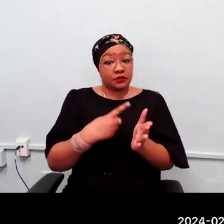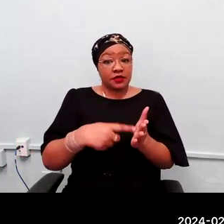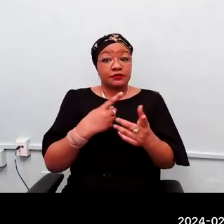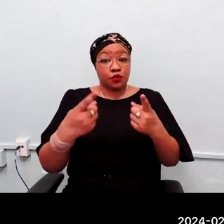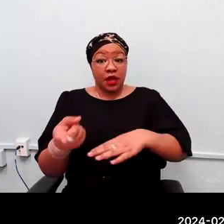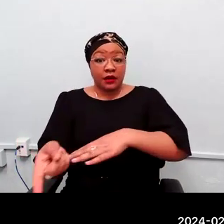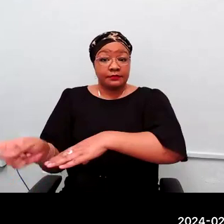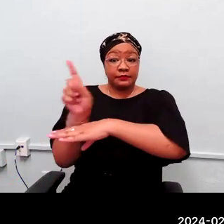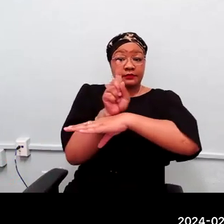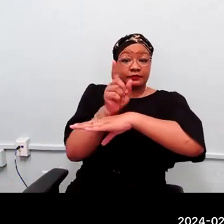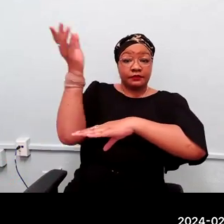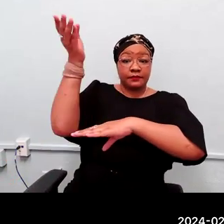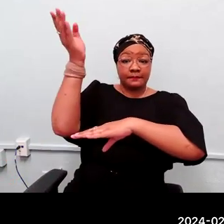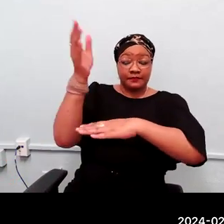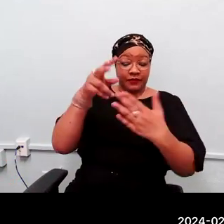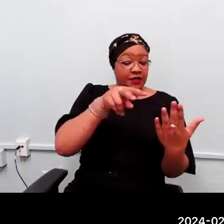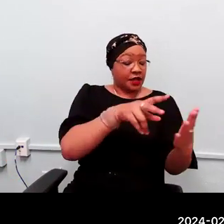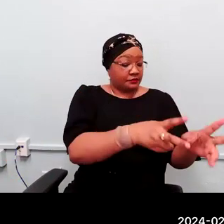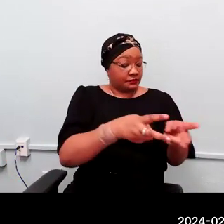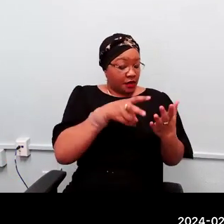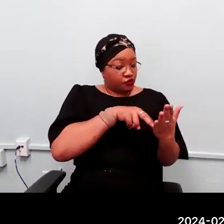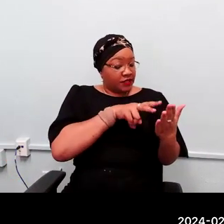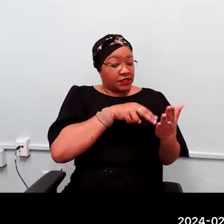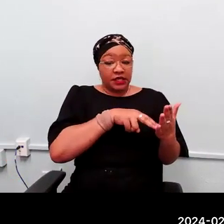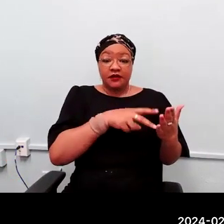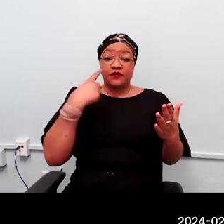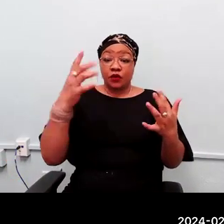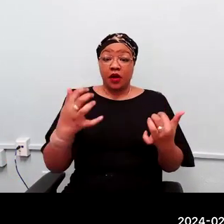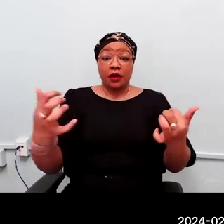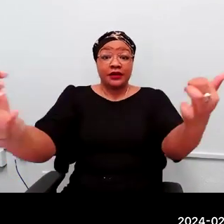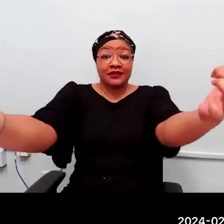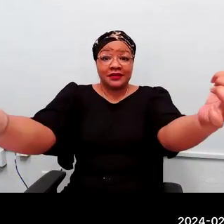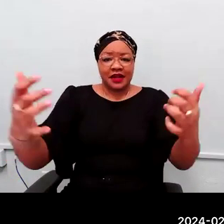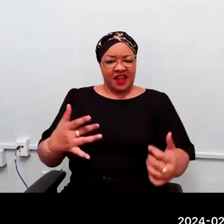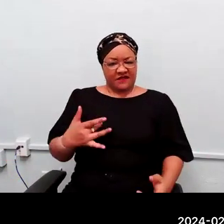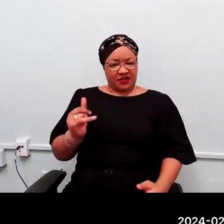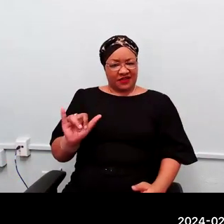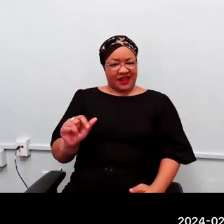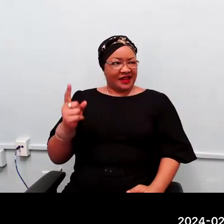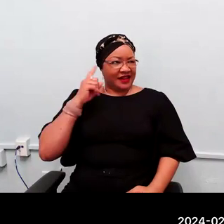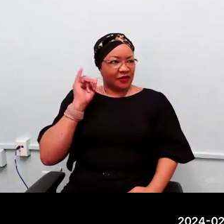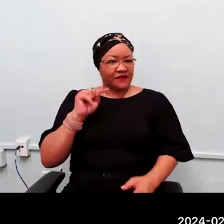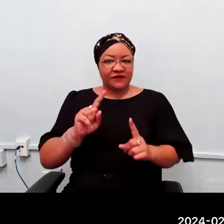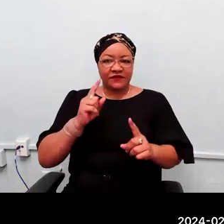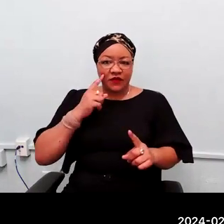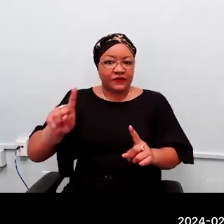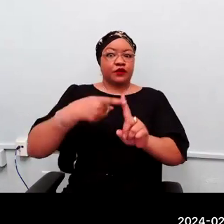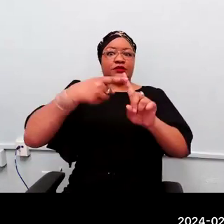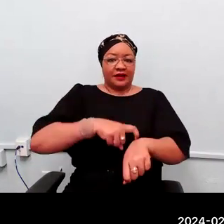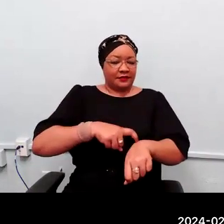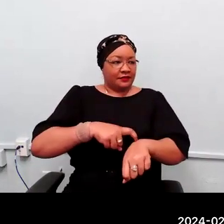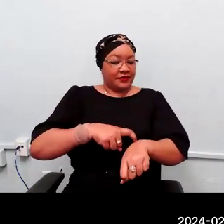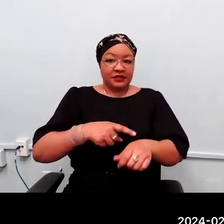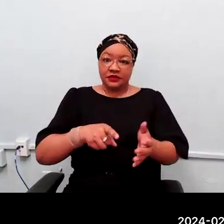it, I almost feel it, hear it for the first time. And so there's been times where I've started to cry, not because of